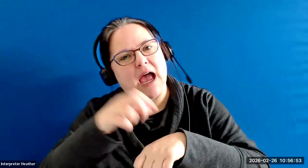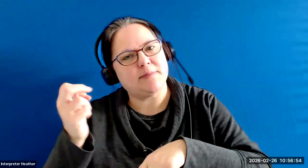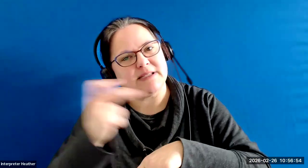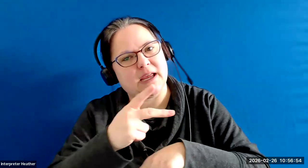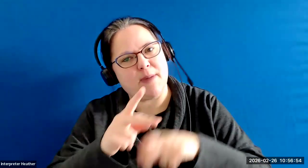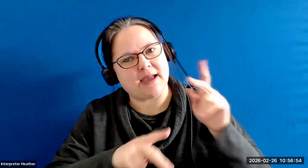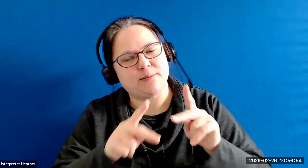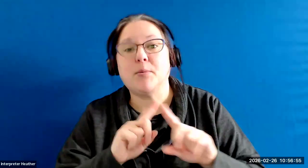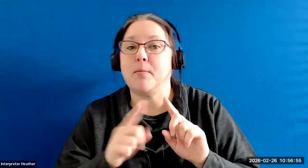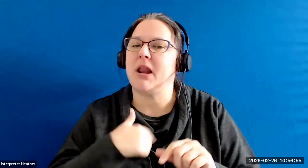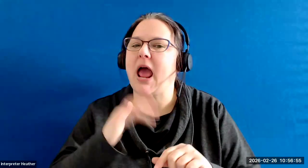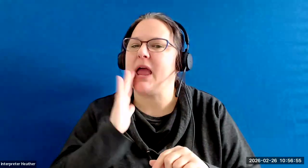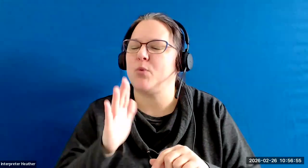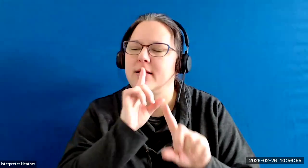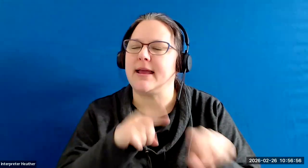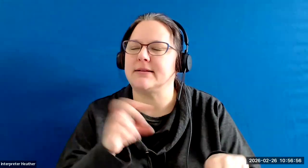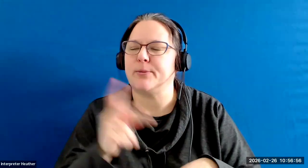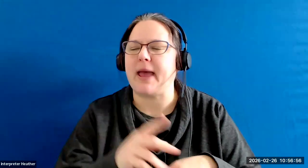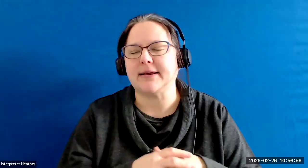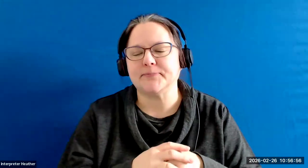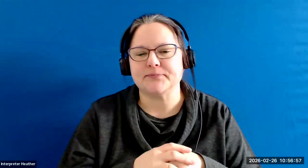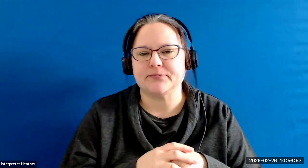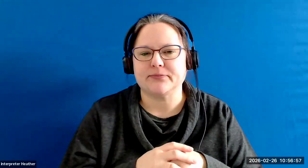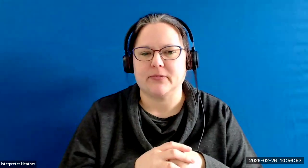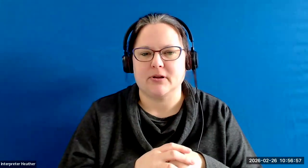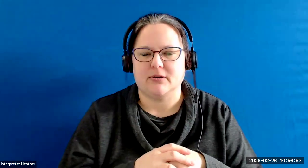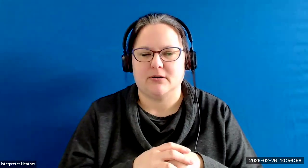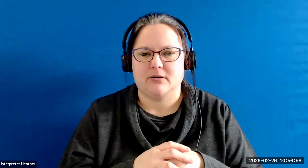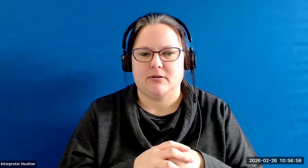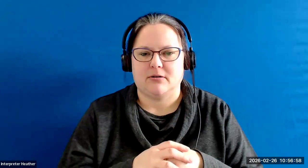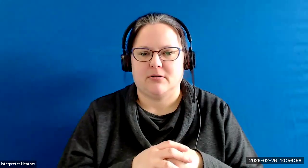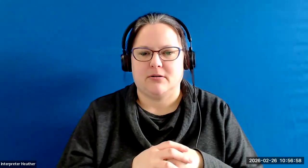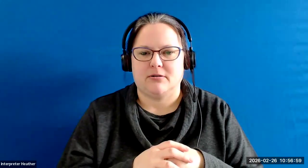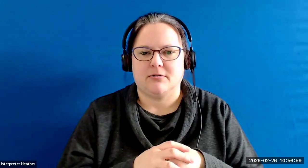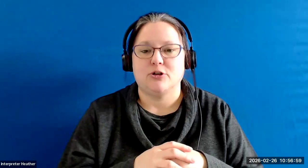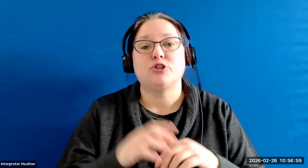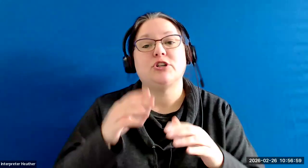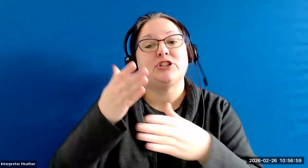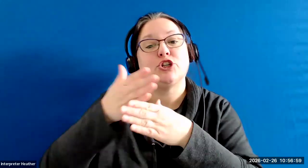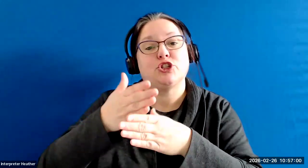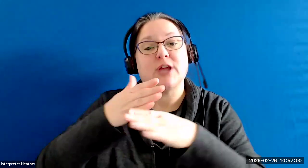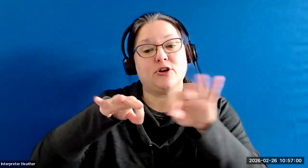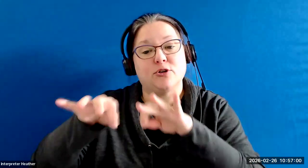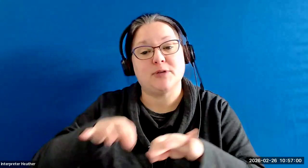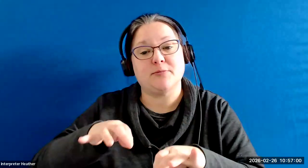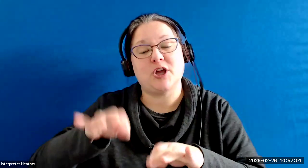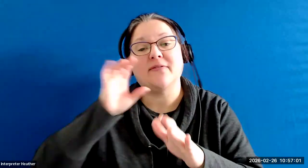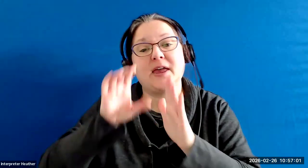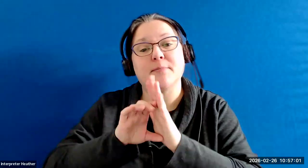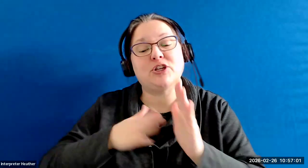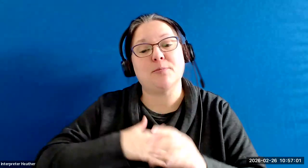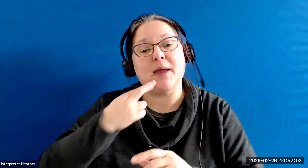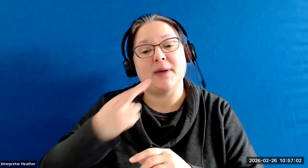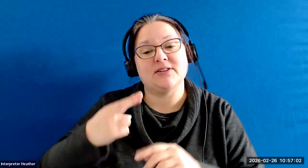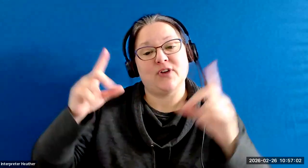get back to you. Um, and just to share the image, my best friend took this photo